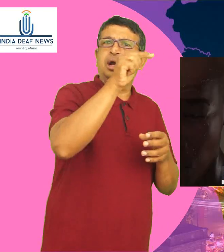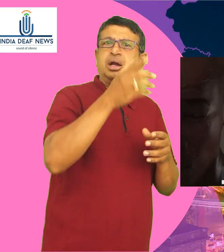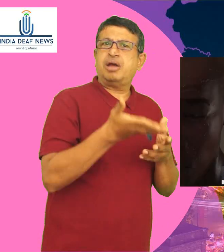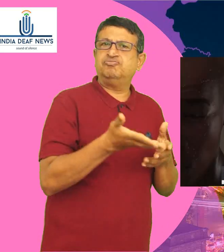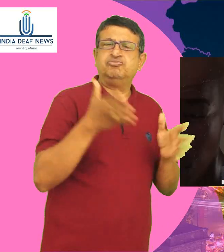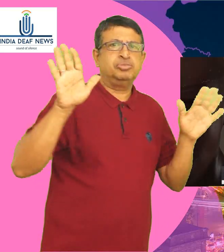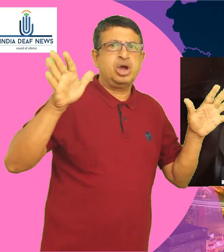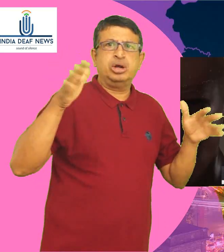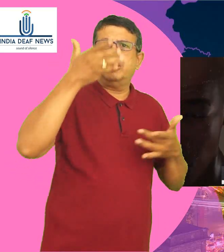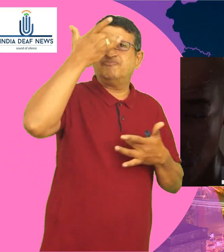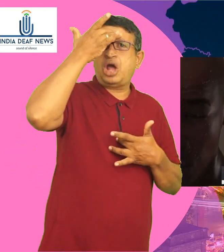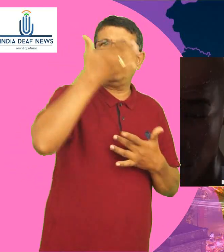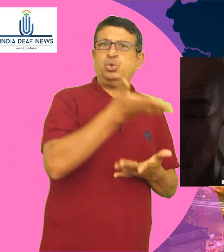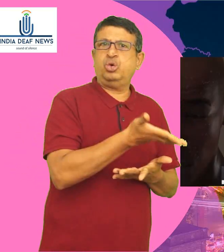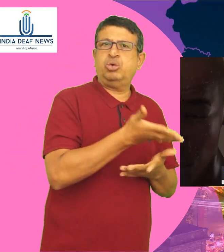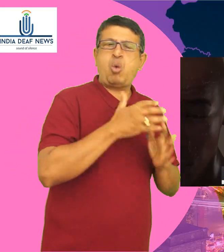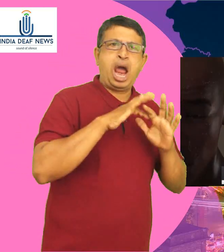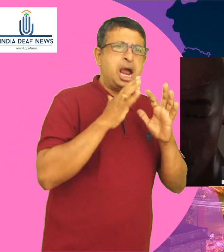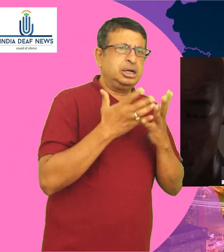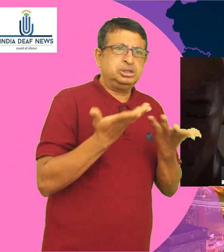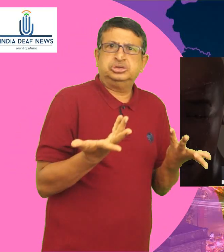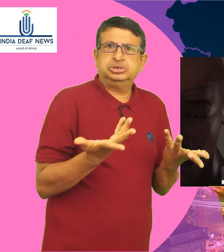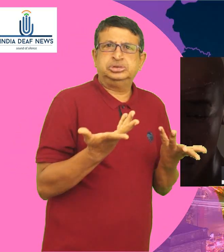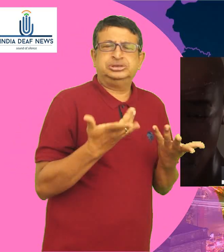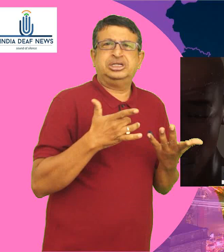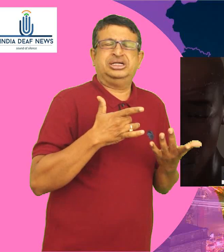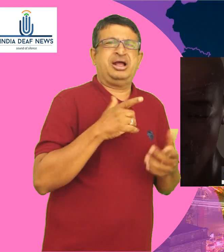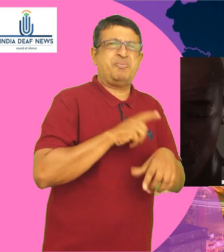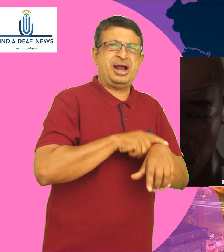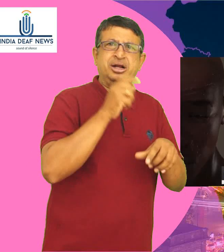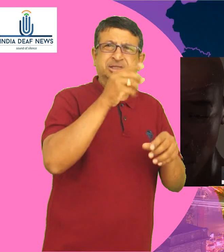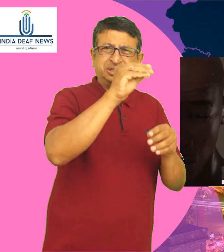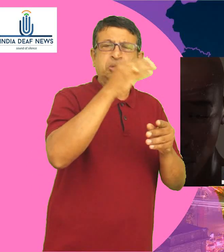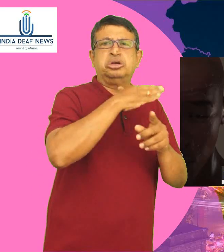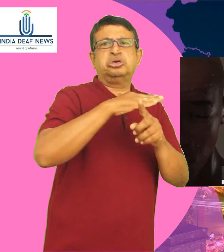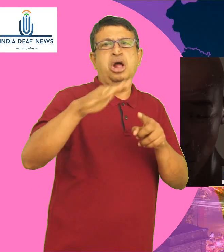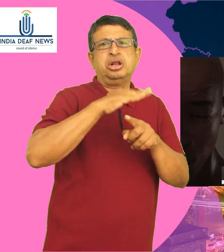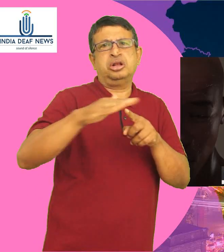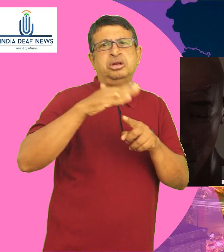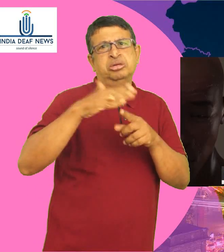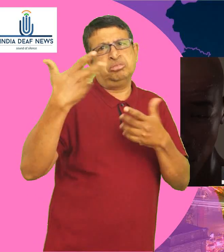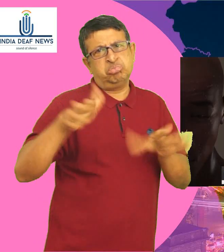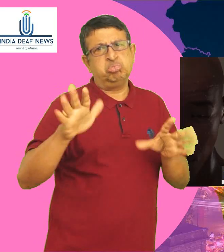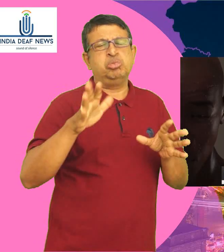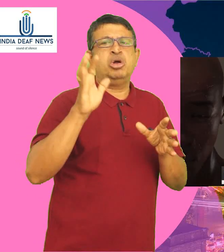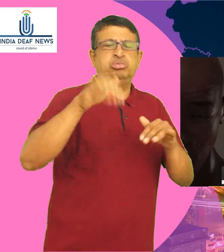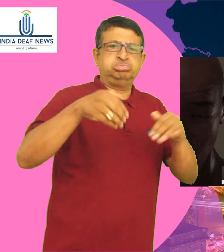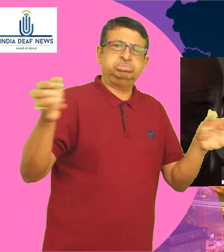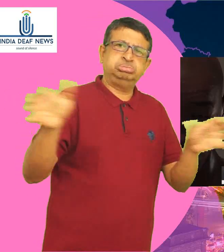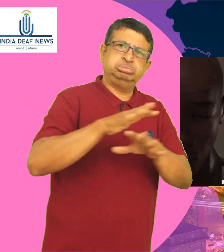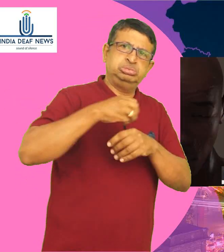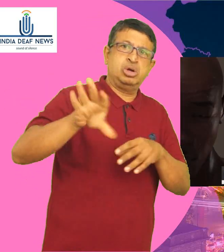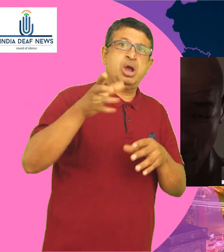The person may even have difficulty breathing or experience shortness of breath and neurological changes like